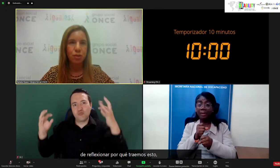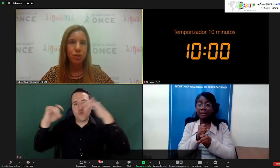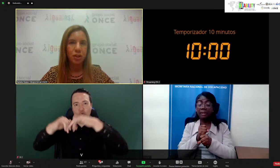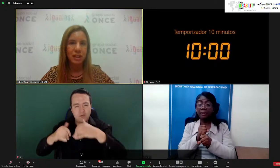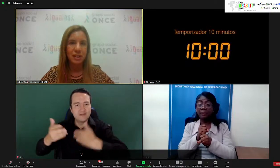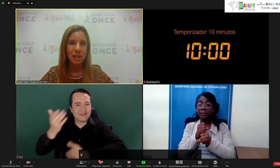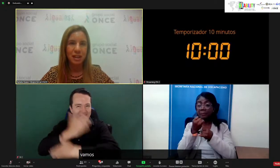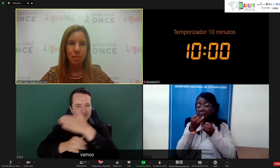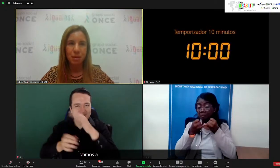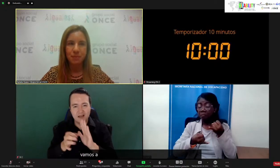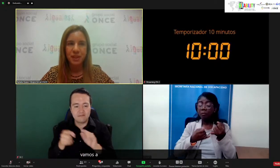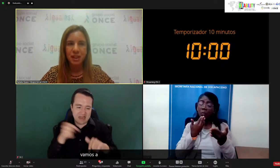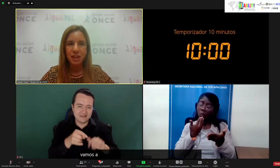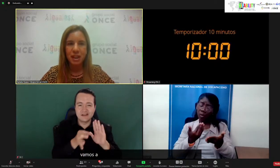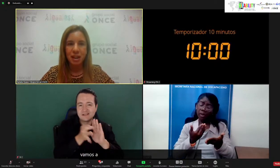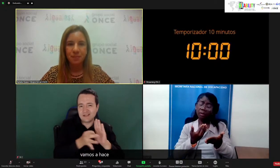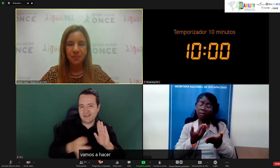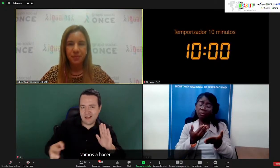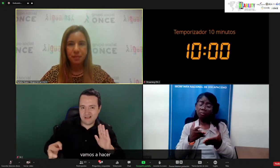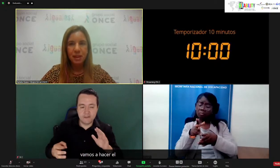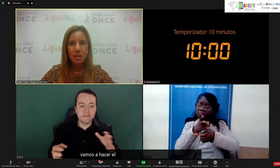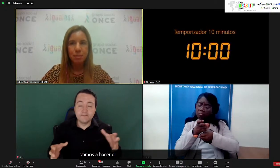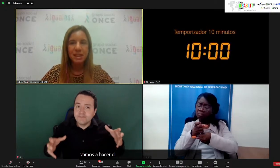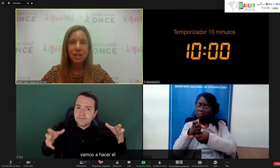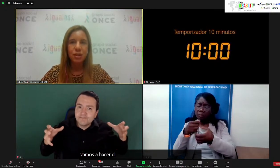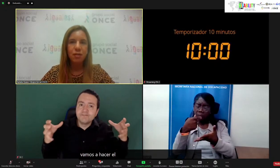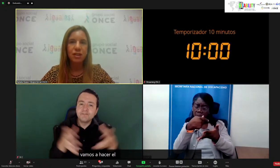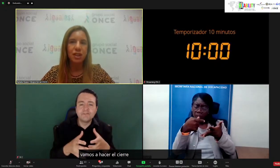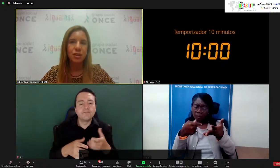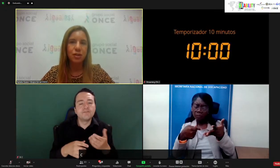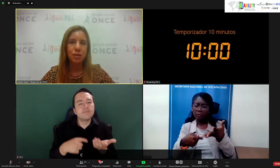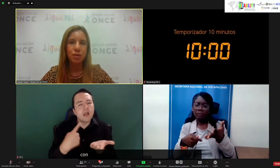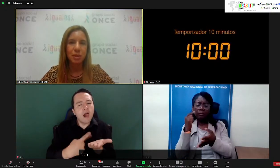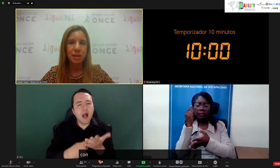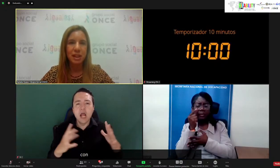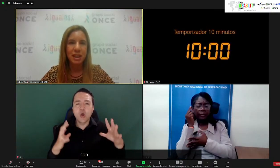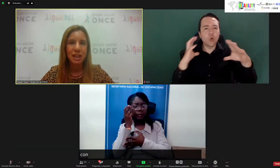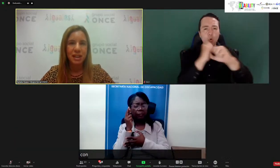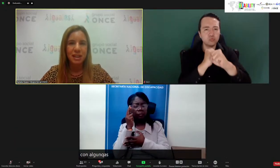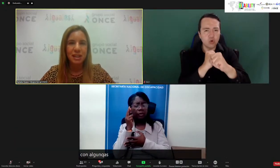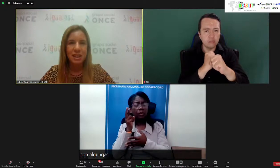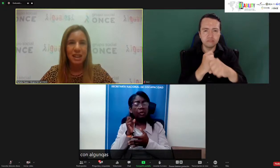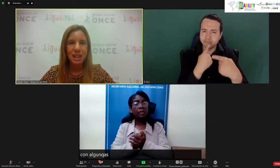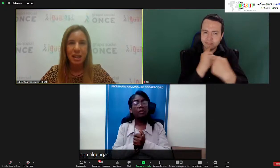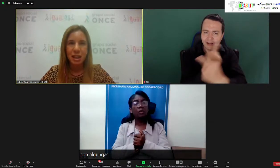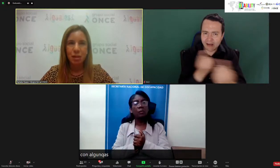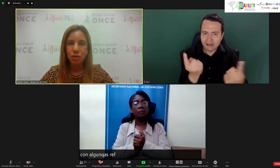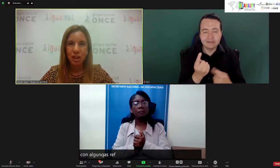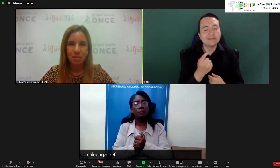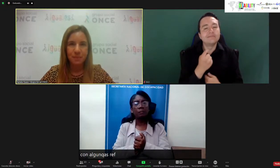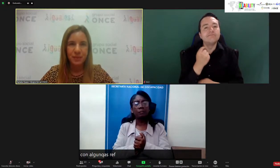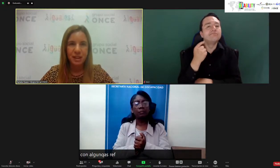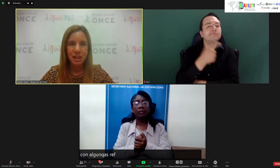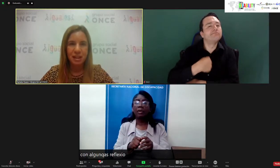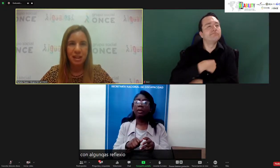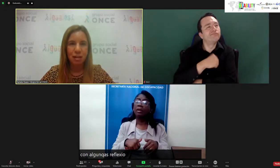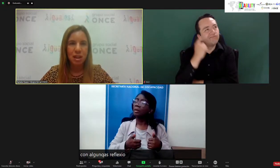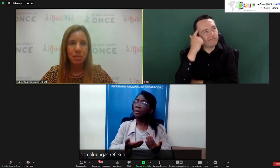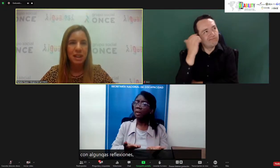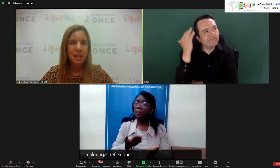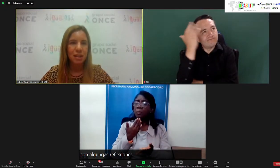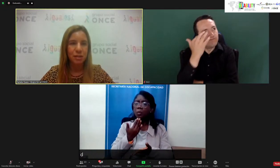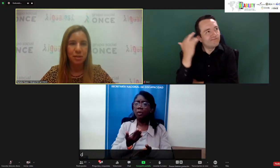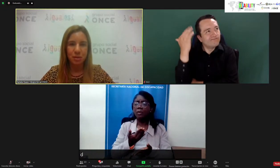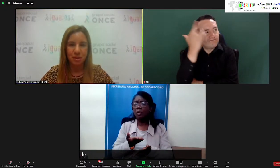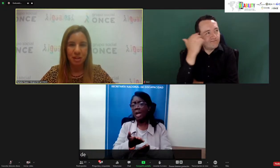disability summit and we're going to do this in the close and we are going to put together some conclusions and working and coaching